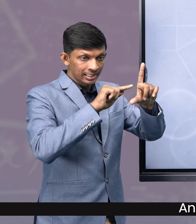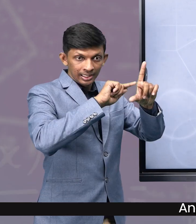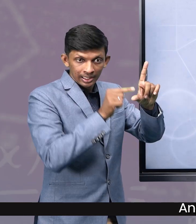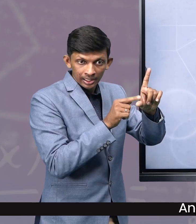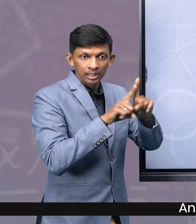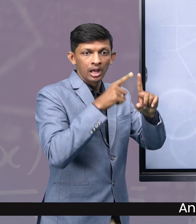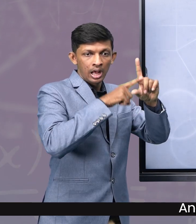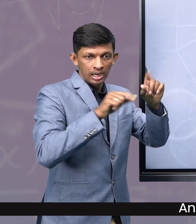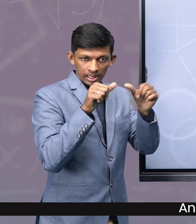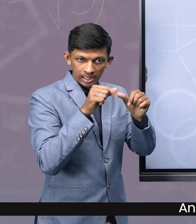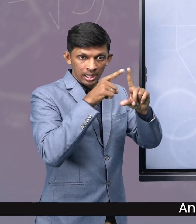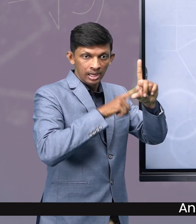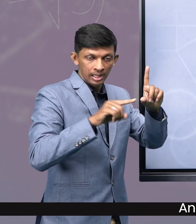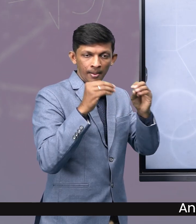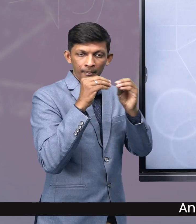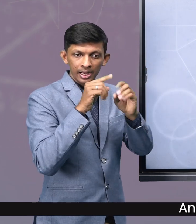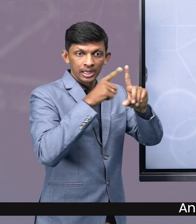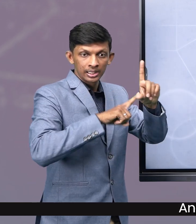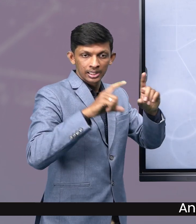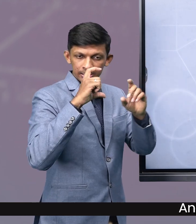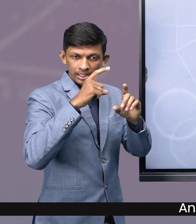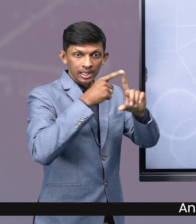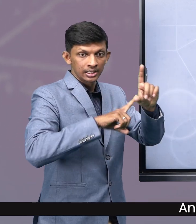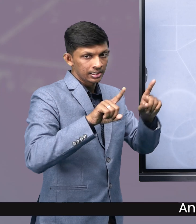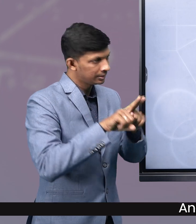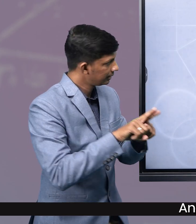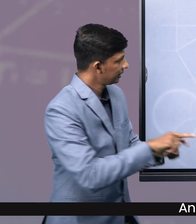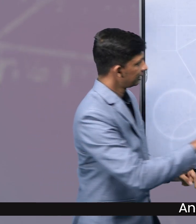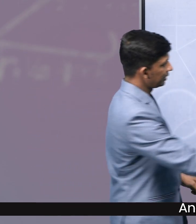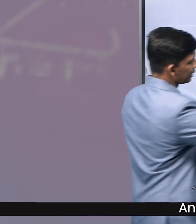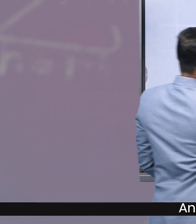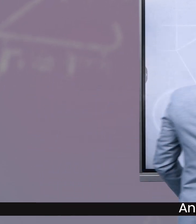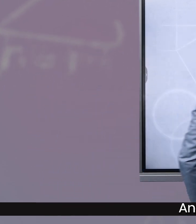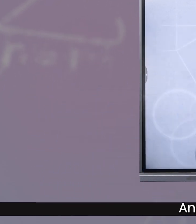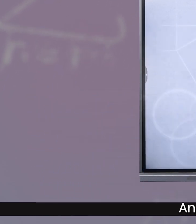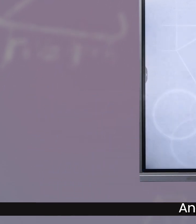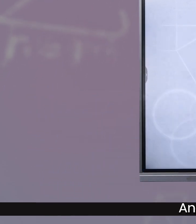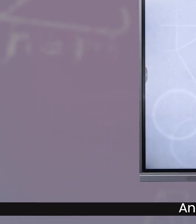Angle: angle A, angle B, angle C and angle D.